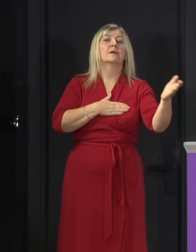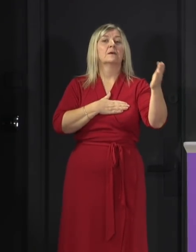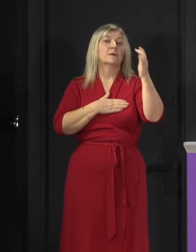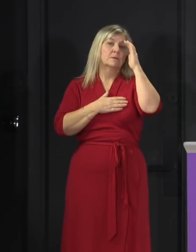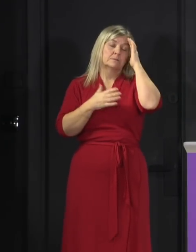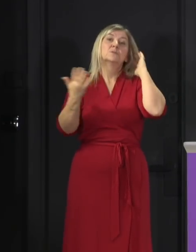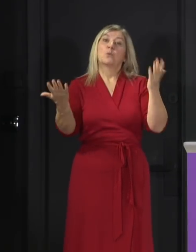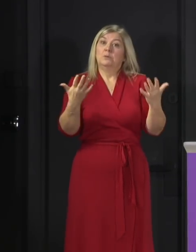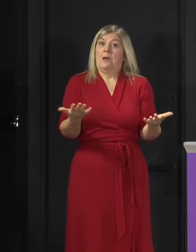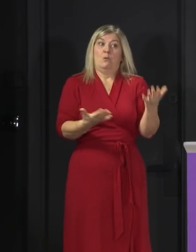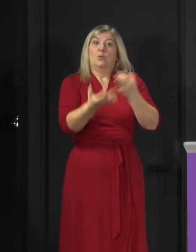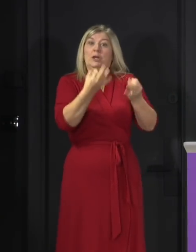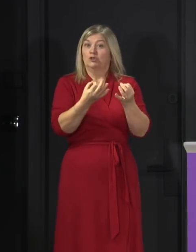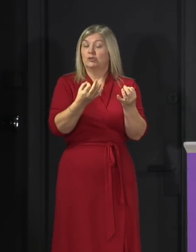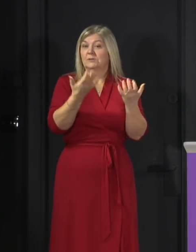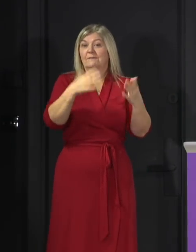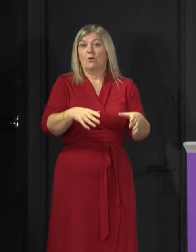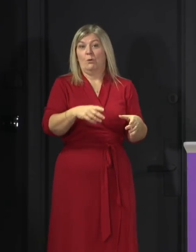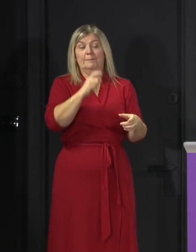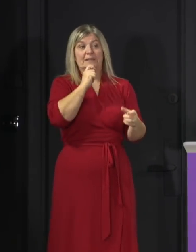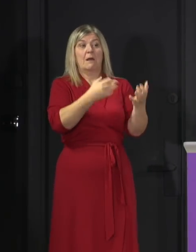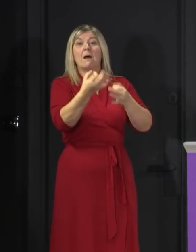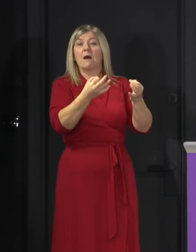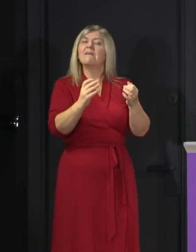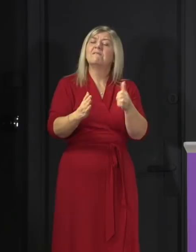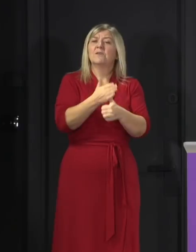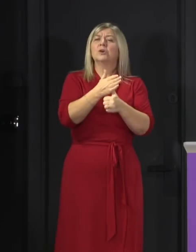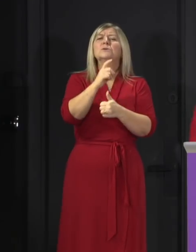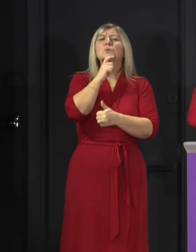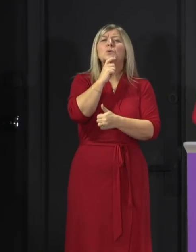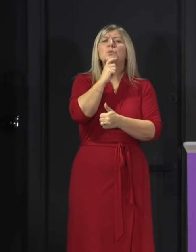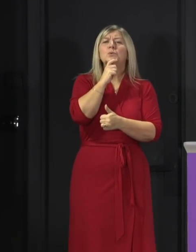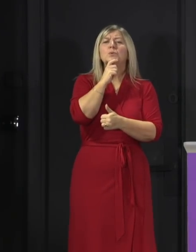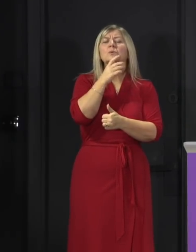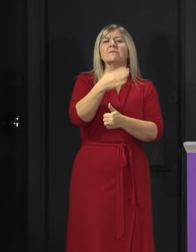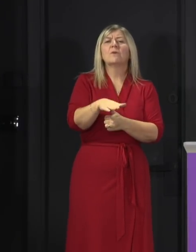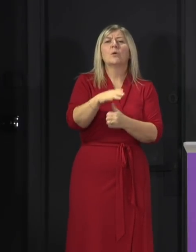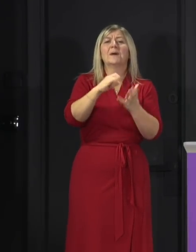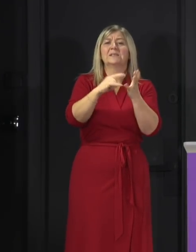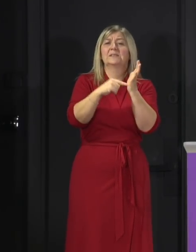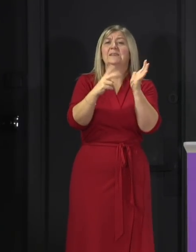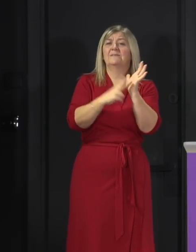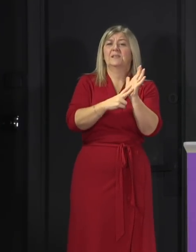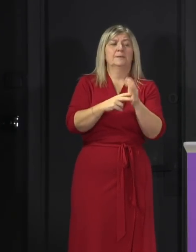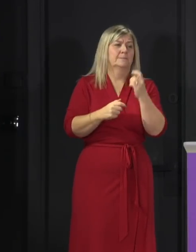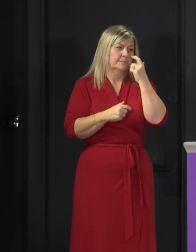move straight to questions today. And the first question comes from Alison McCallum from STV.